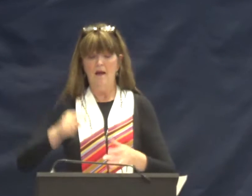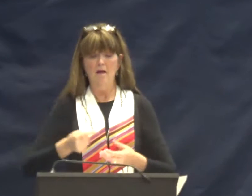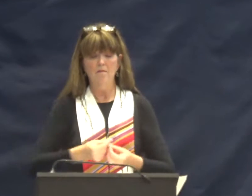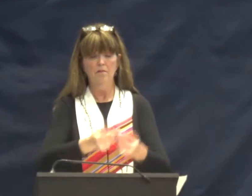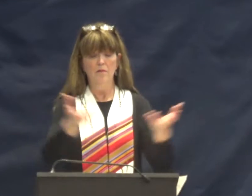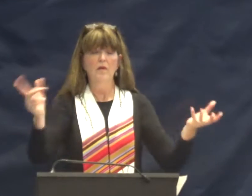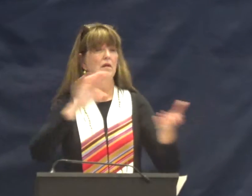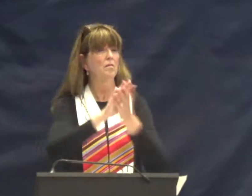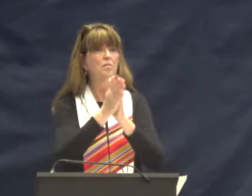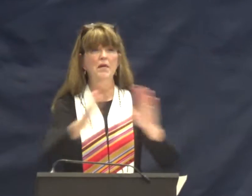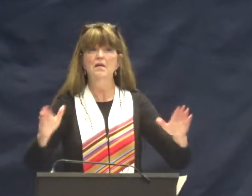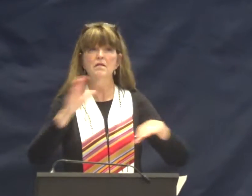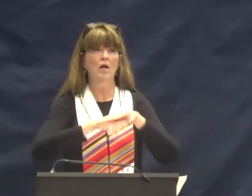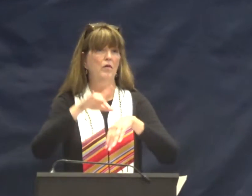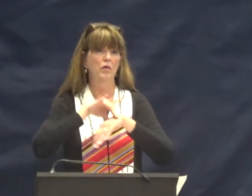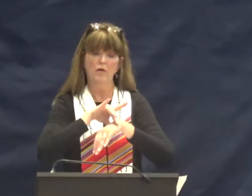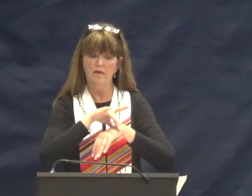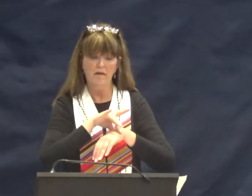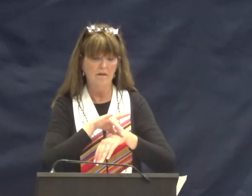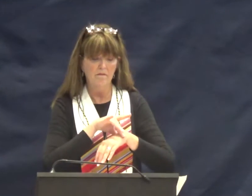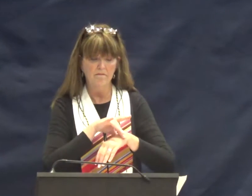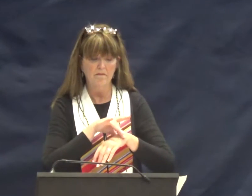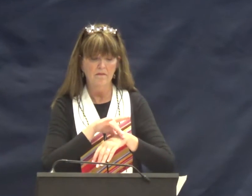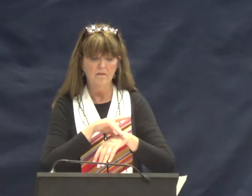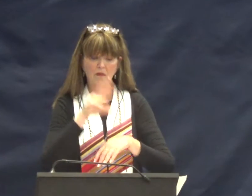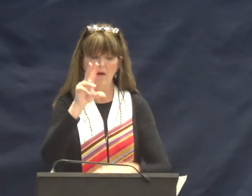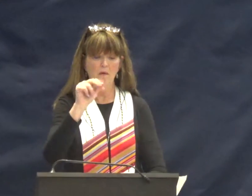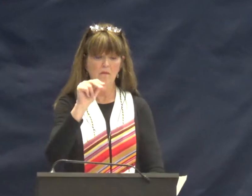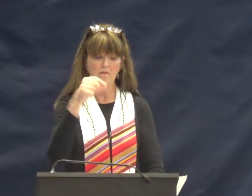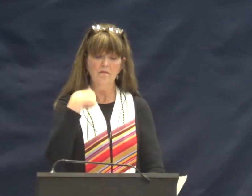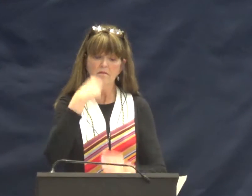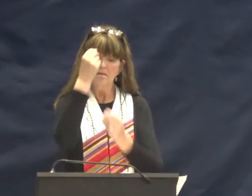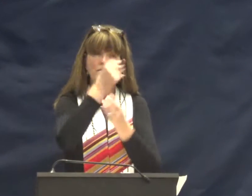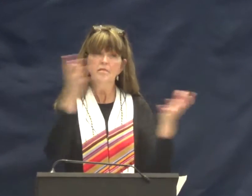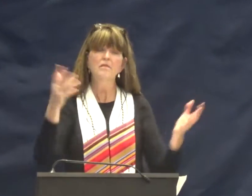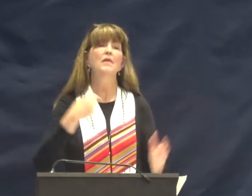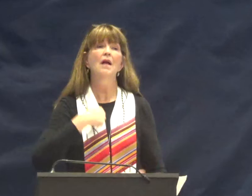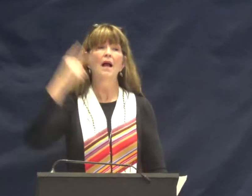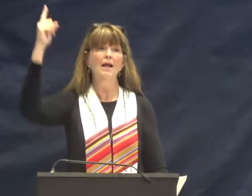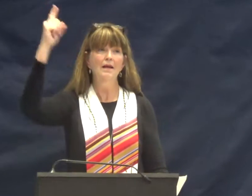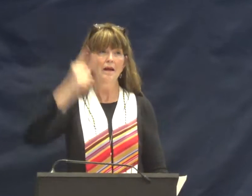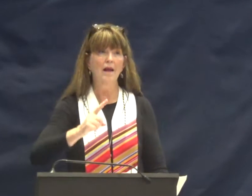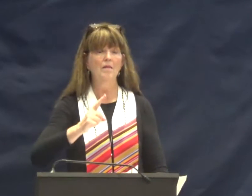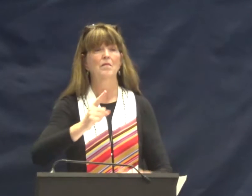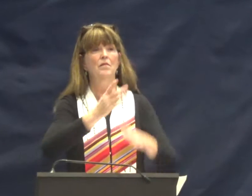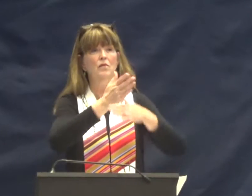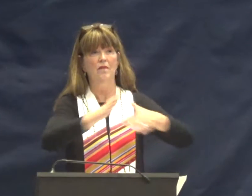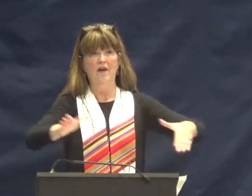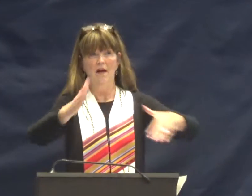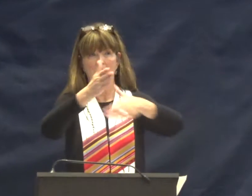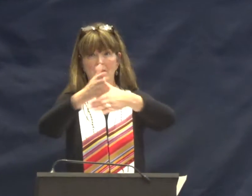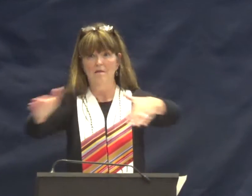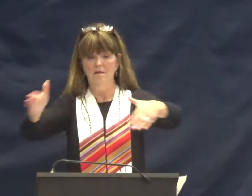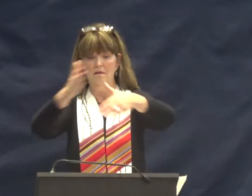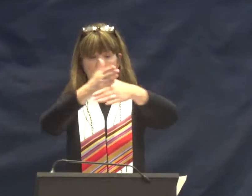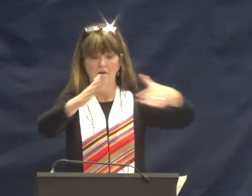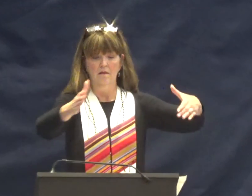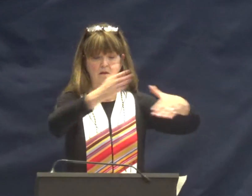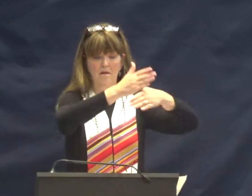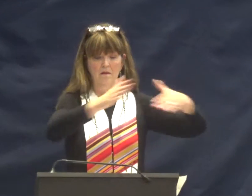Do you think that I have come to bring peace to the earth? No, I tell you, I have come to bring division.